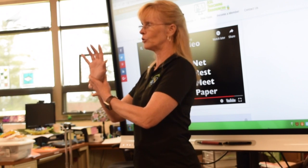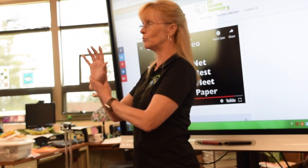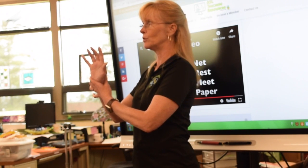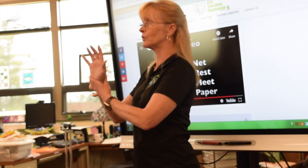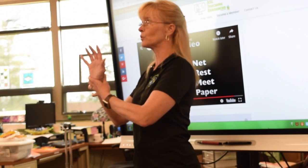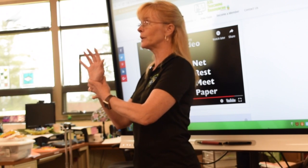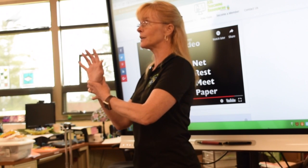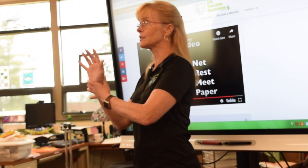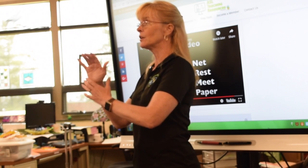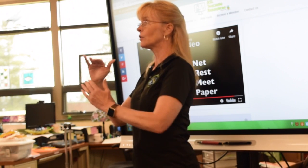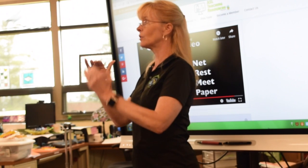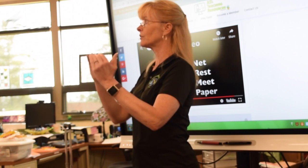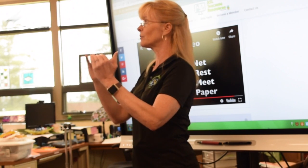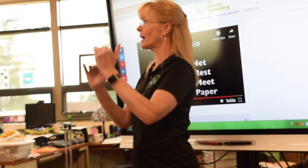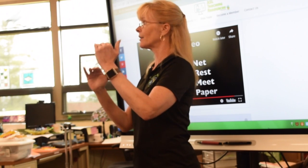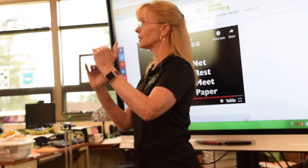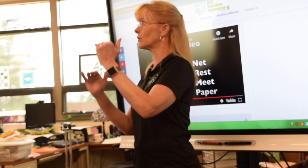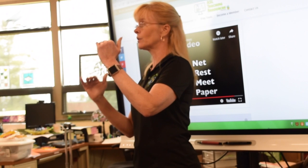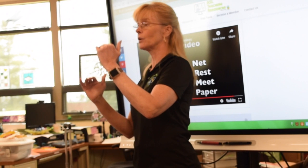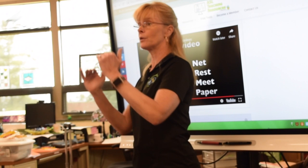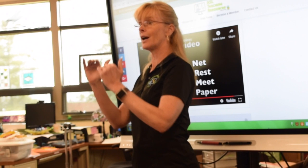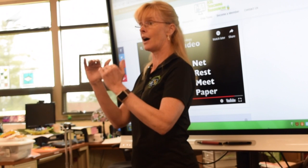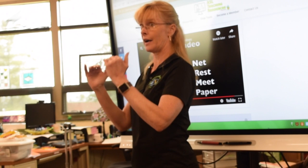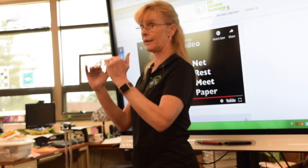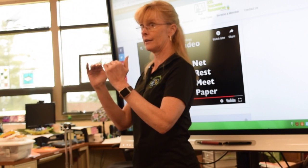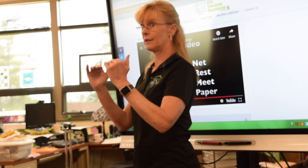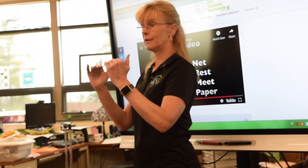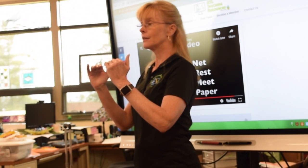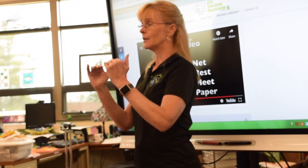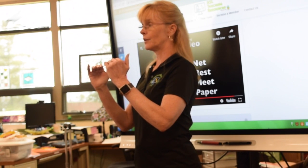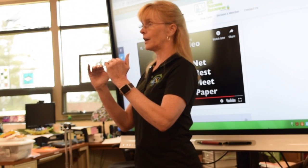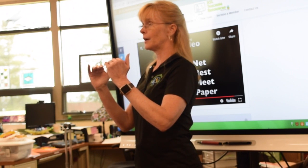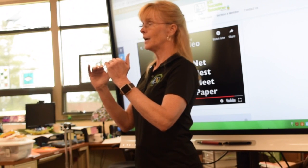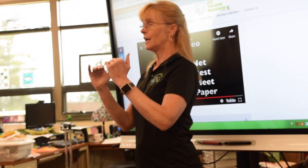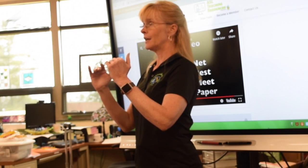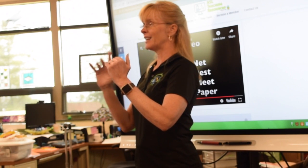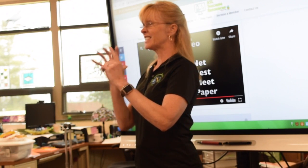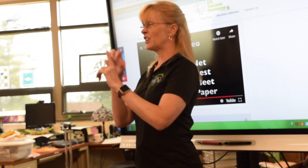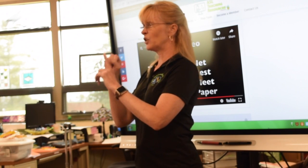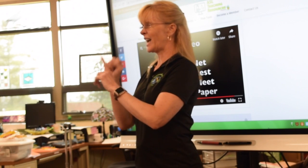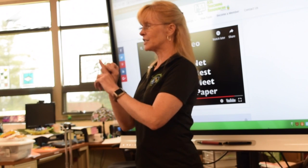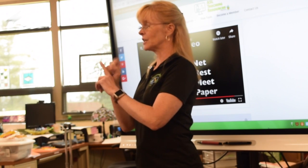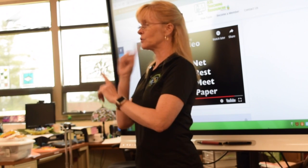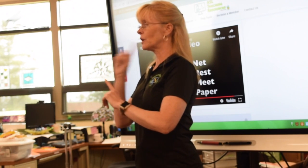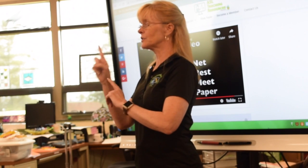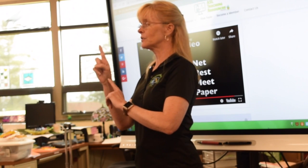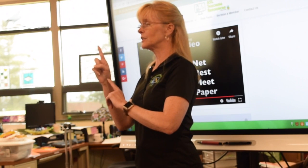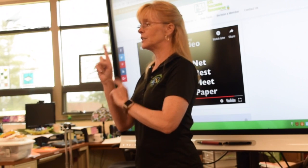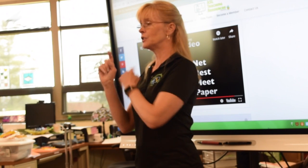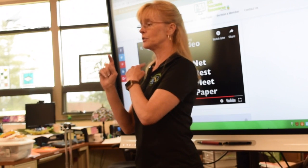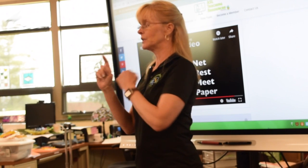move your wrist, going from higher to lower, lower to high. Okay, and that's how you catch things. We're also going to teach you in